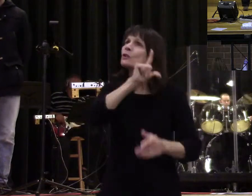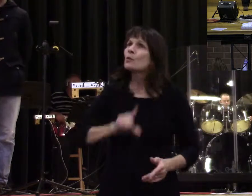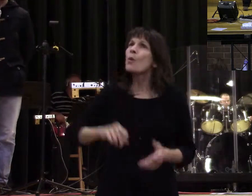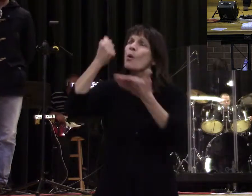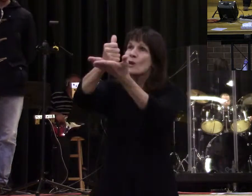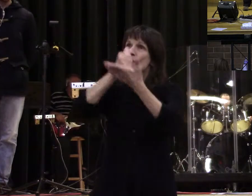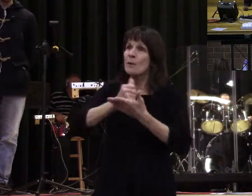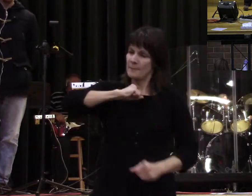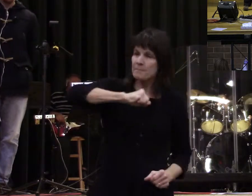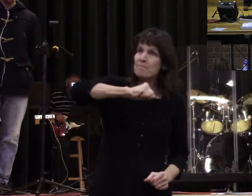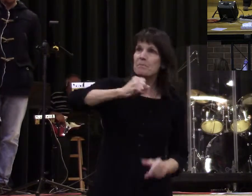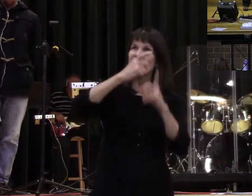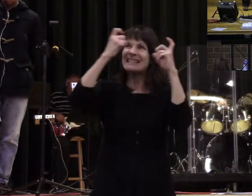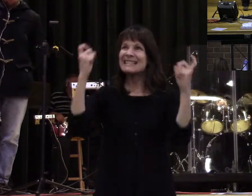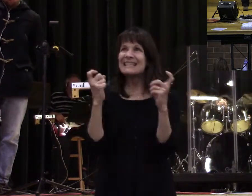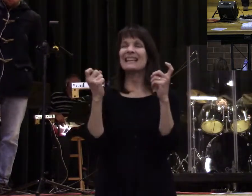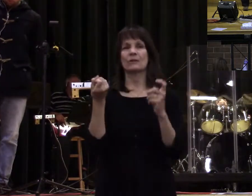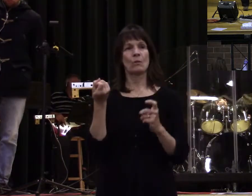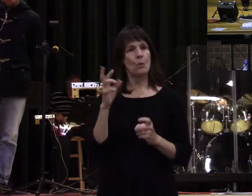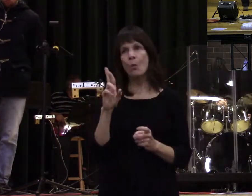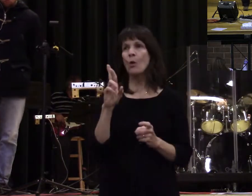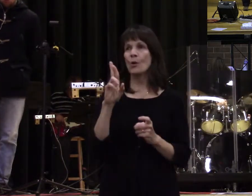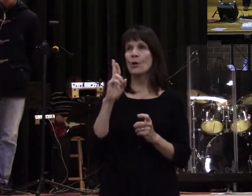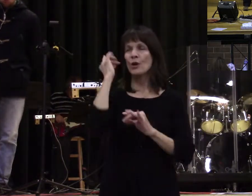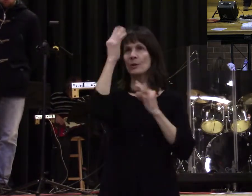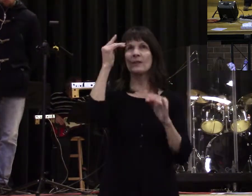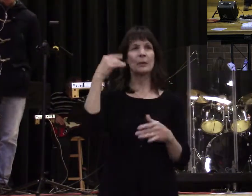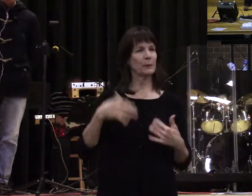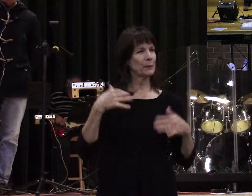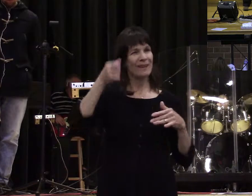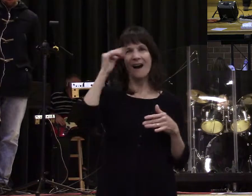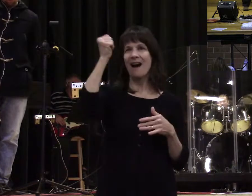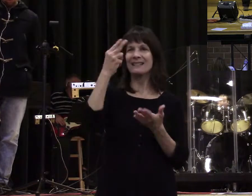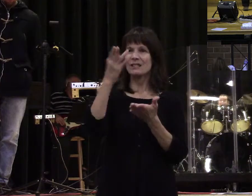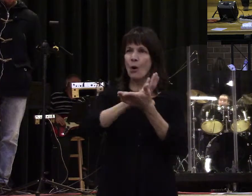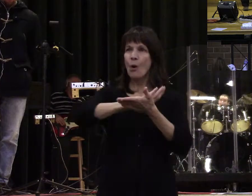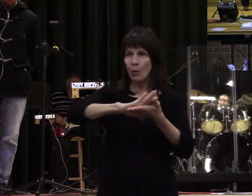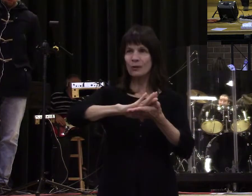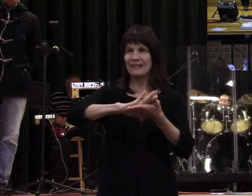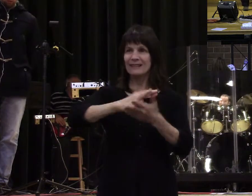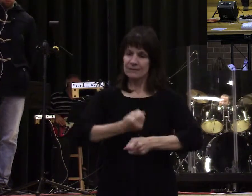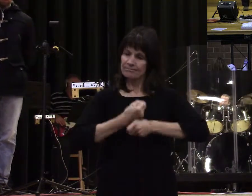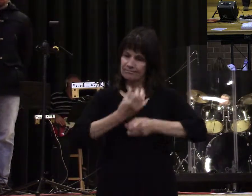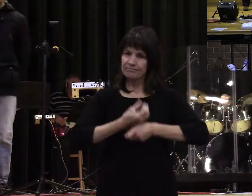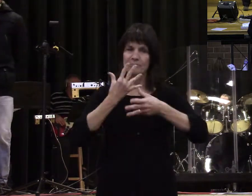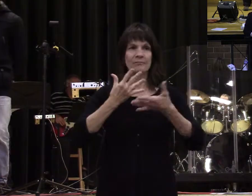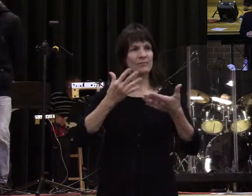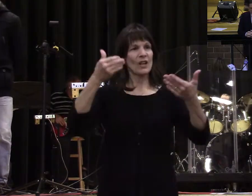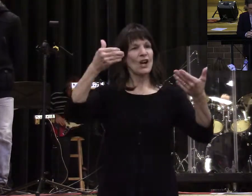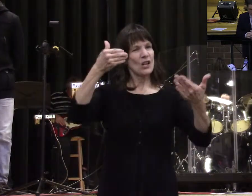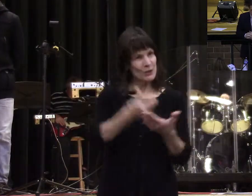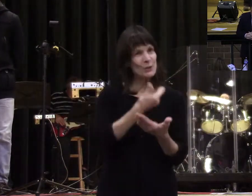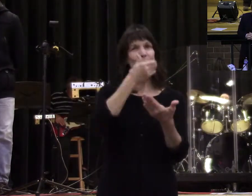see your holiness. And you make your own song up. Everybody say, a new song is a me song.